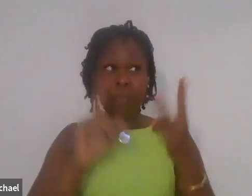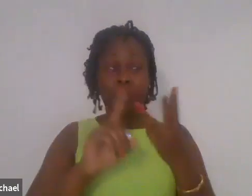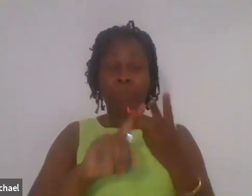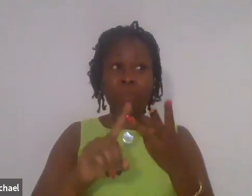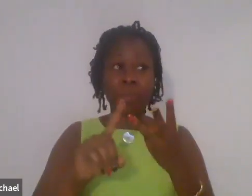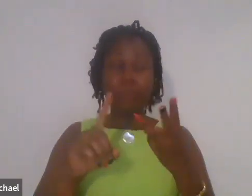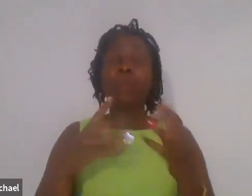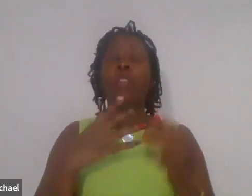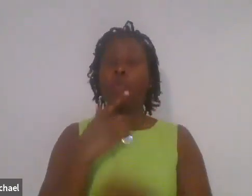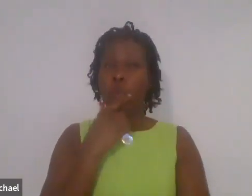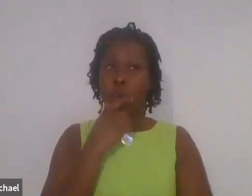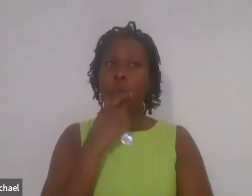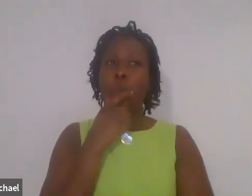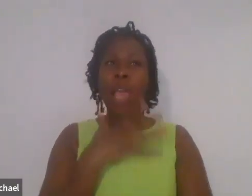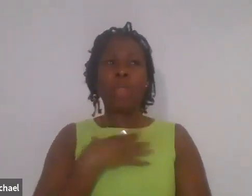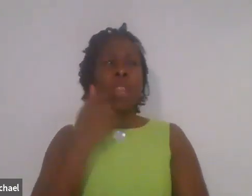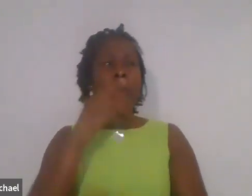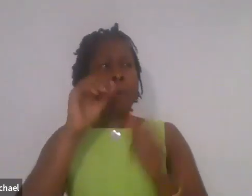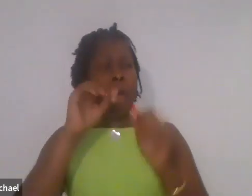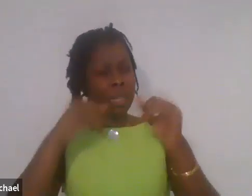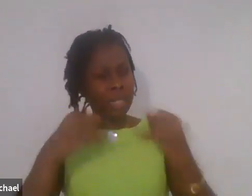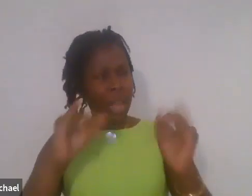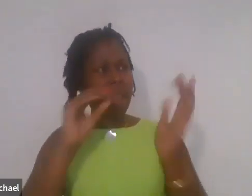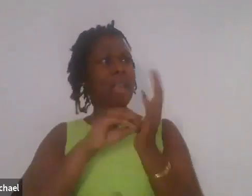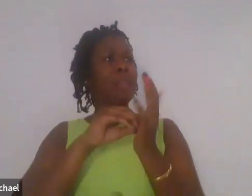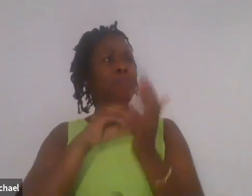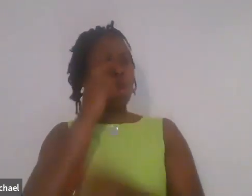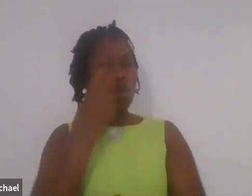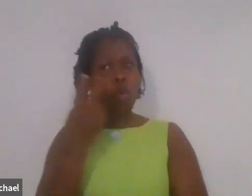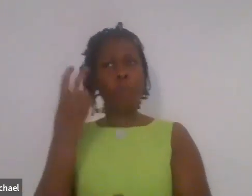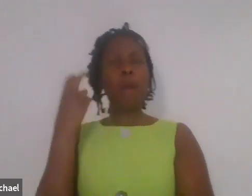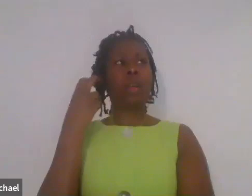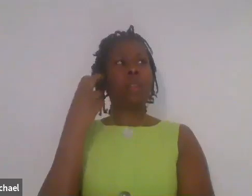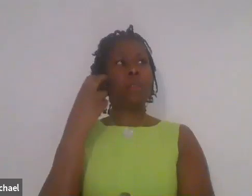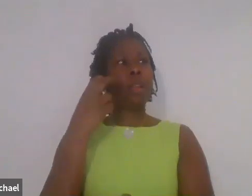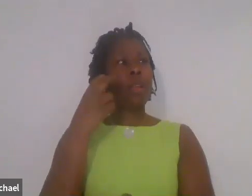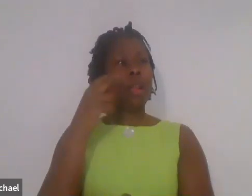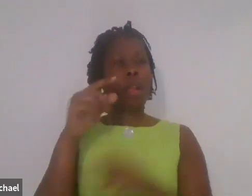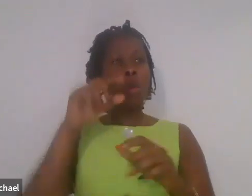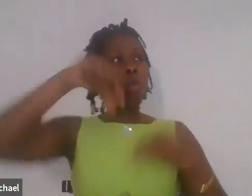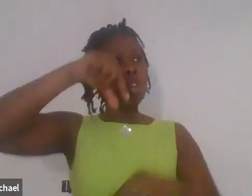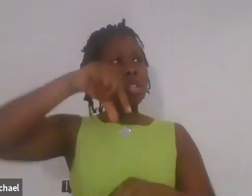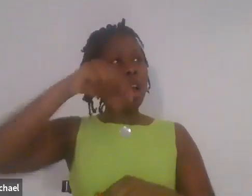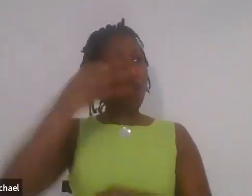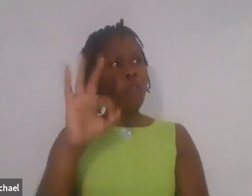lack of awareness. So this really motivated me, and I thought again when I looked back